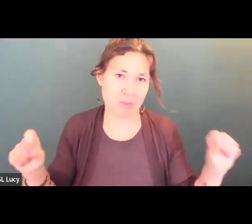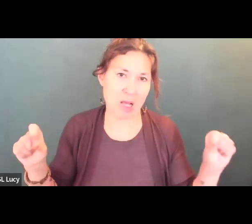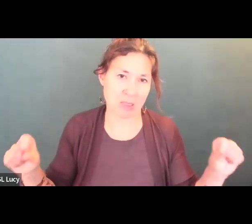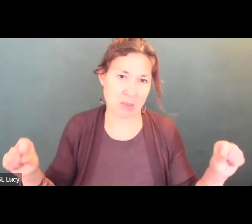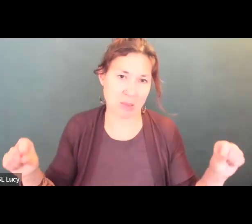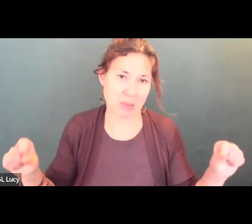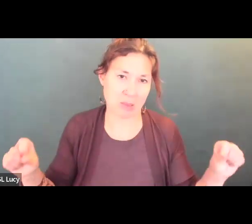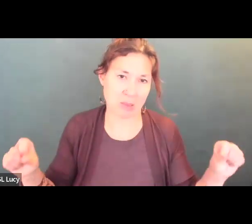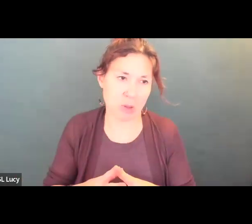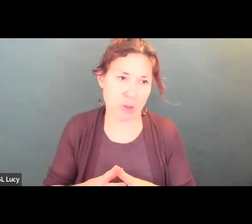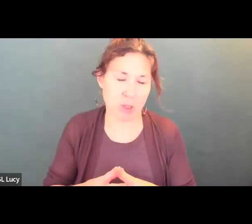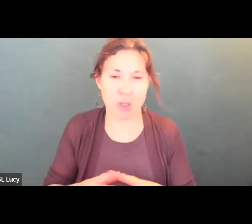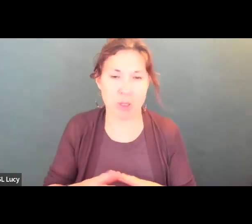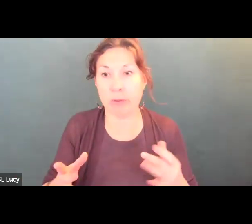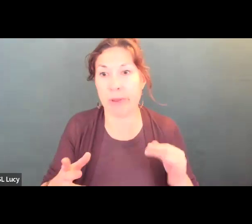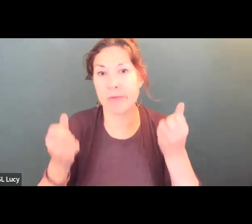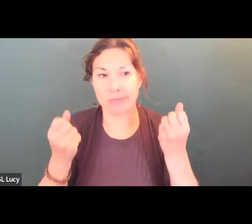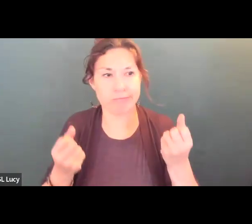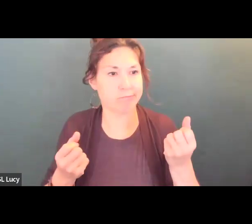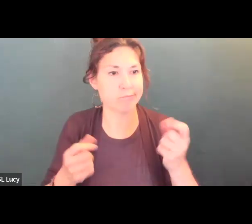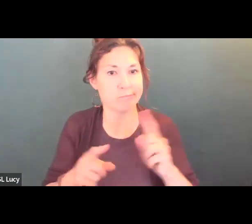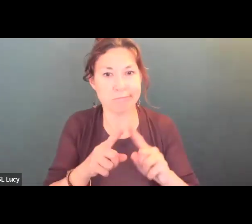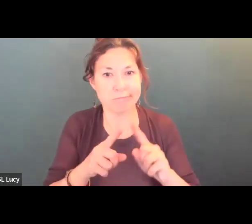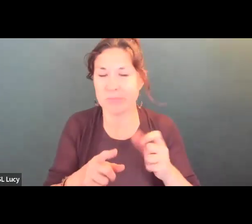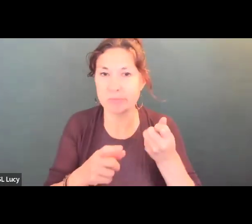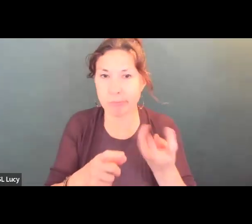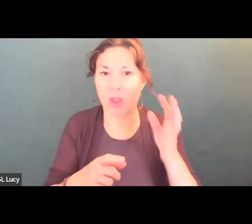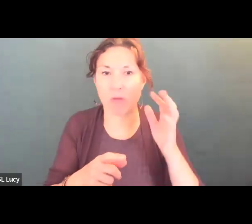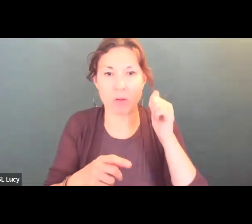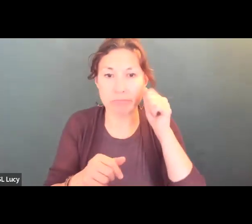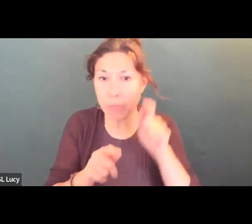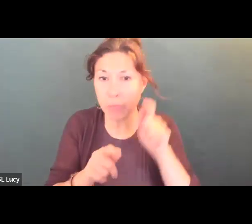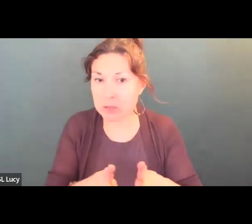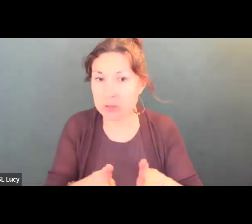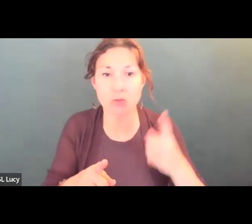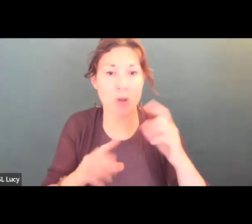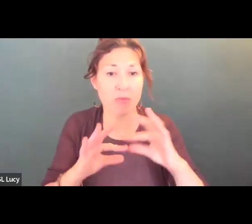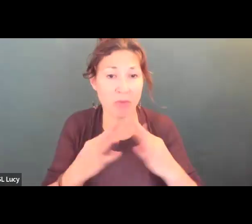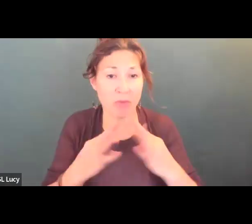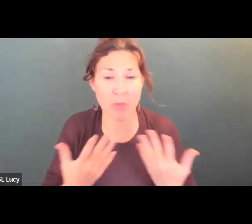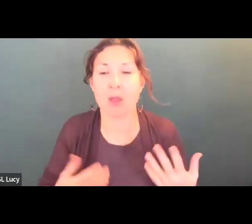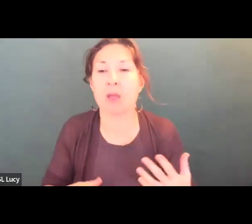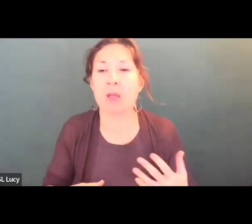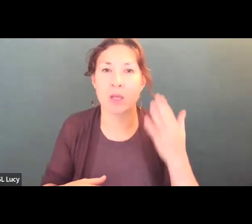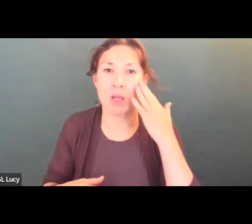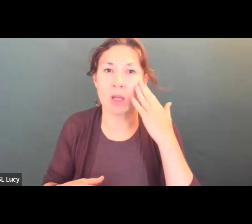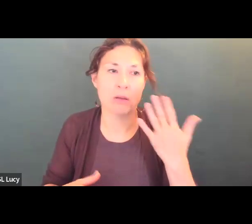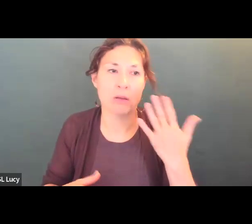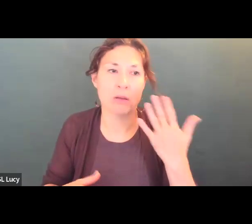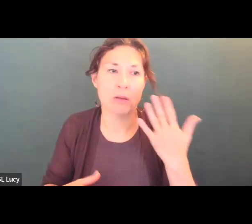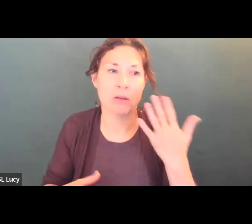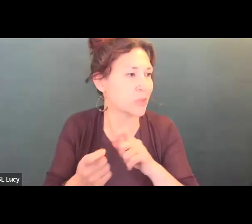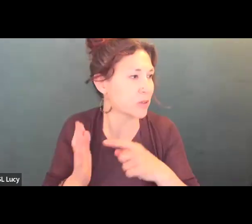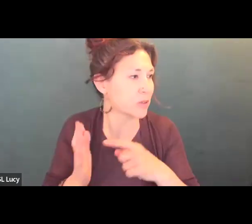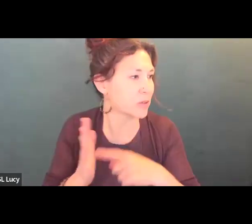as possible. I think to your first question, just to try to use a really specific example, let's say there